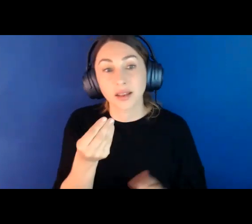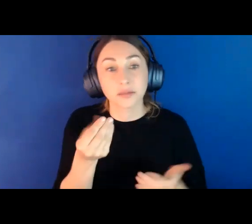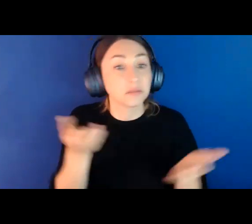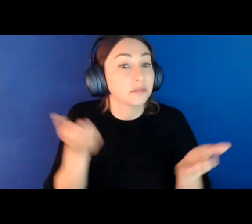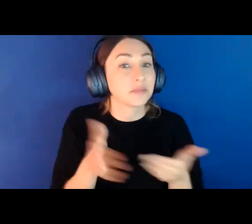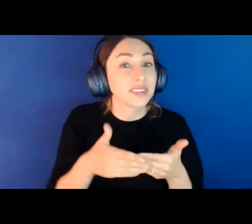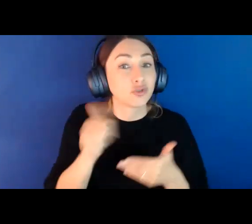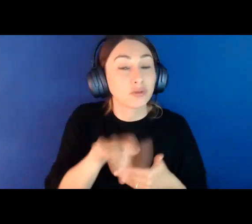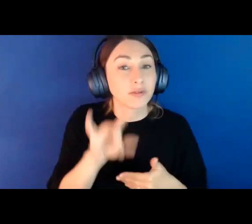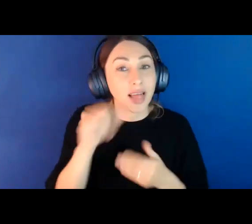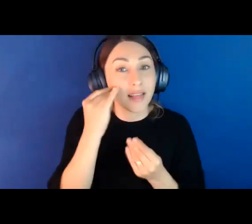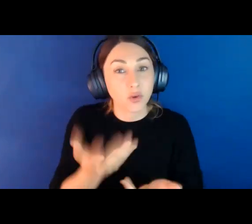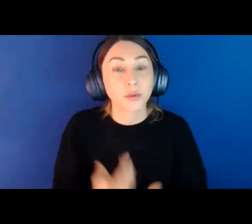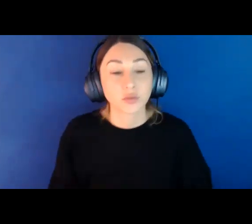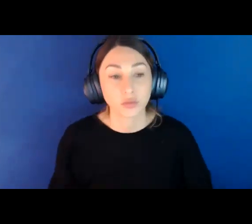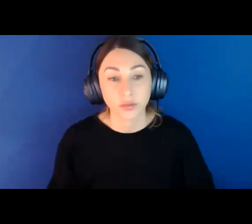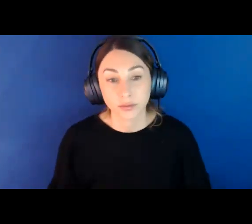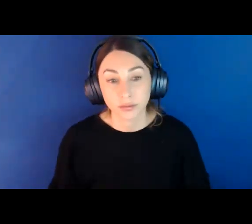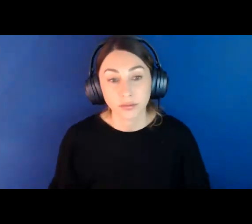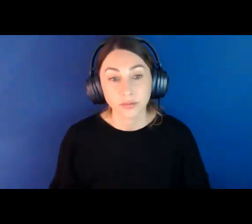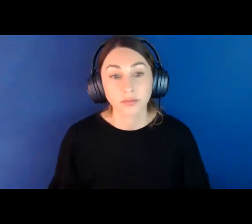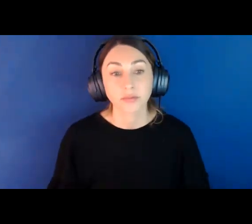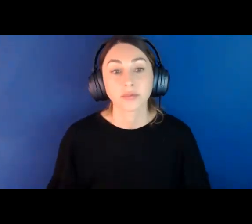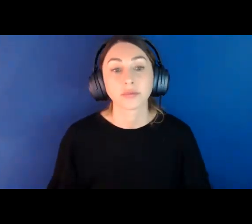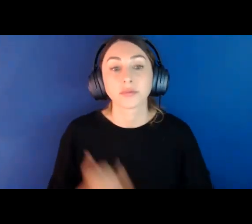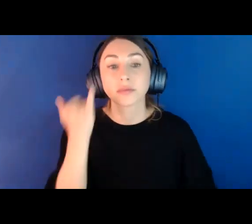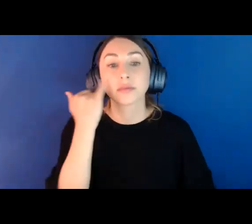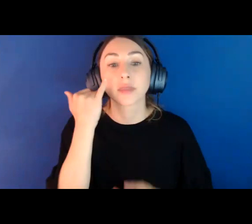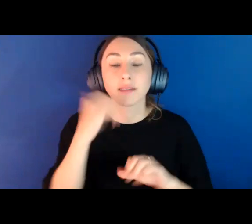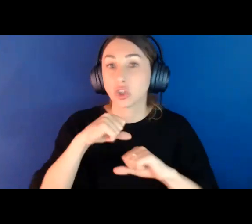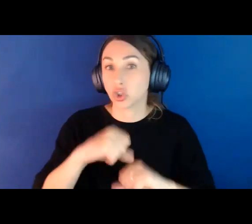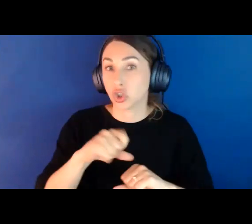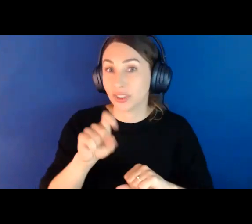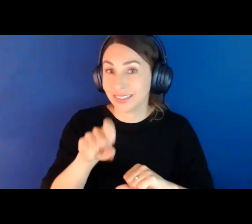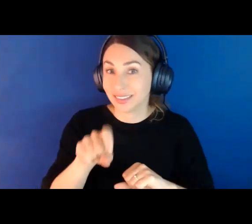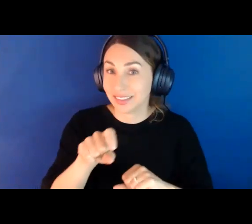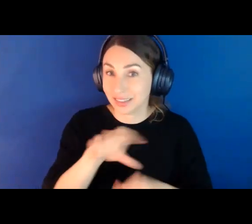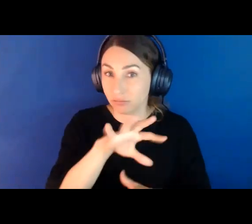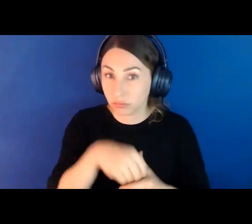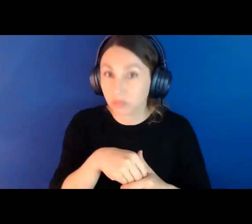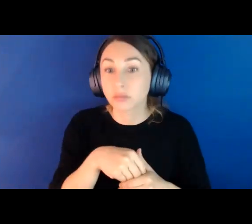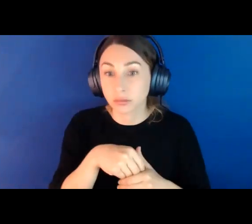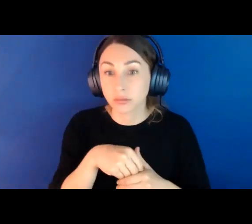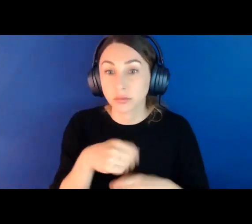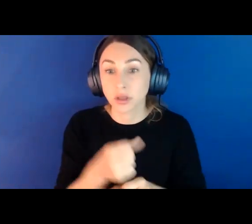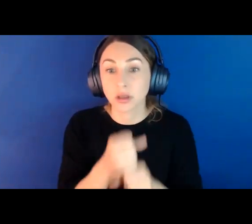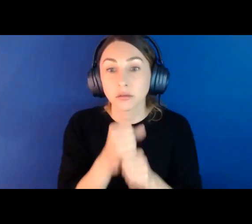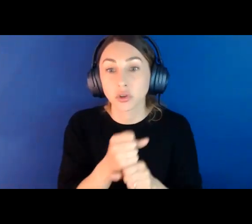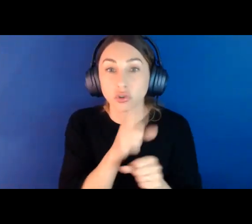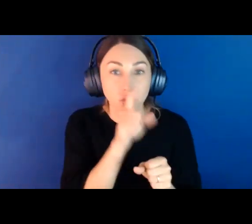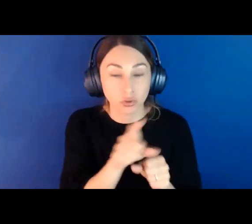easier. If you head to security and you want to make sure that everything is written